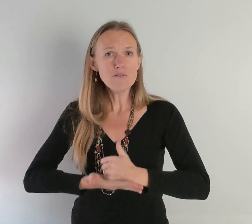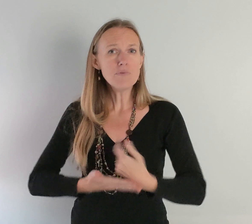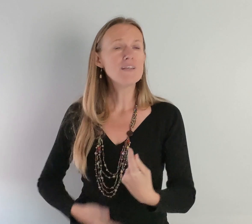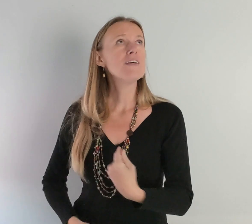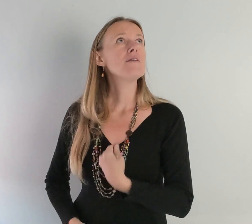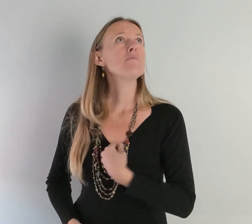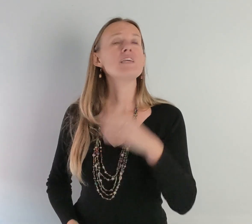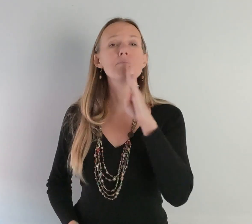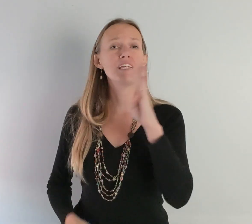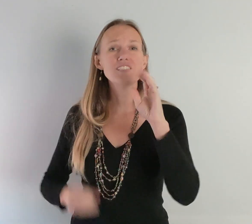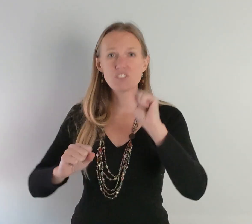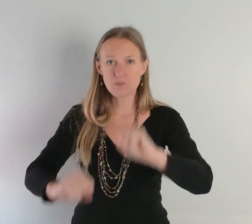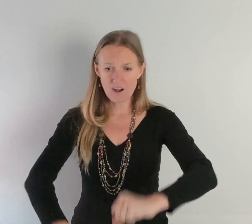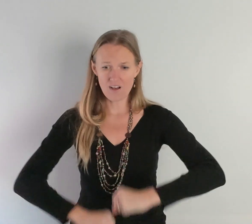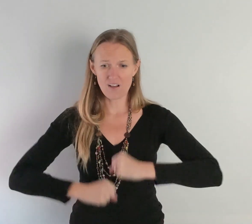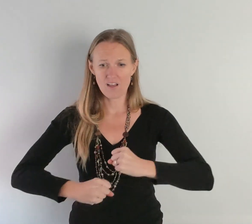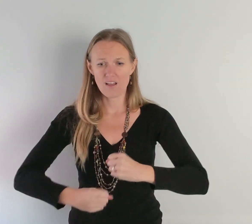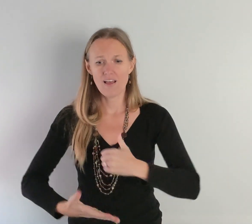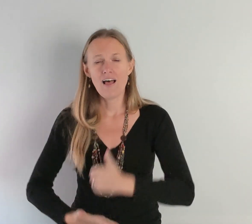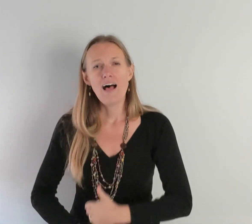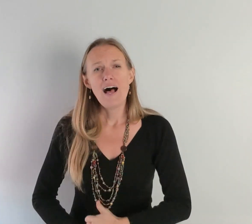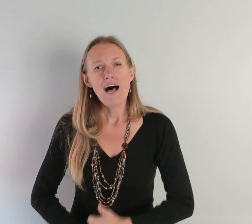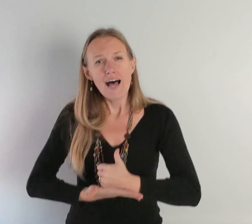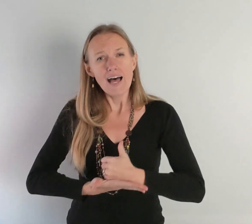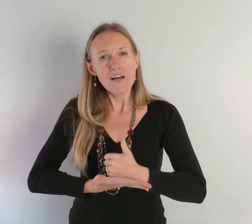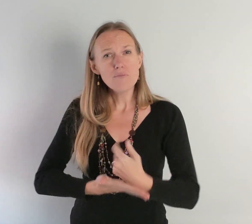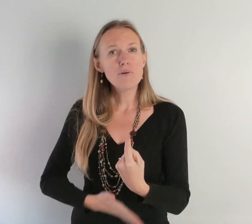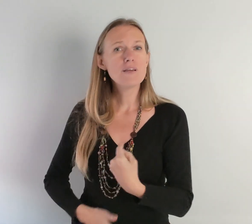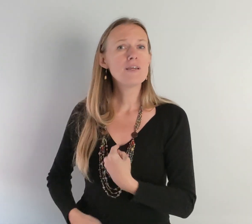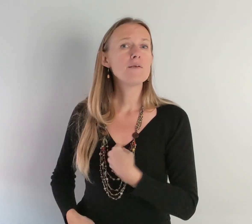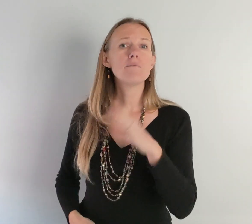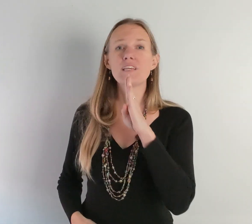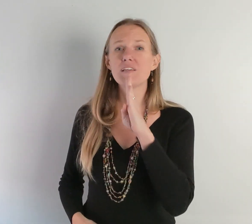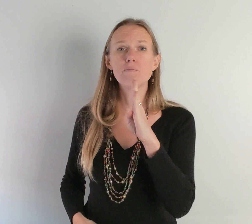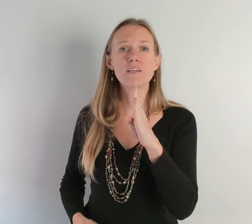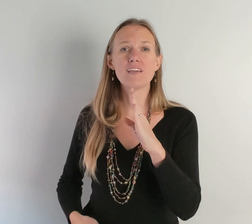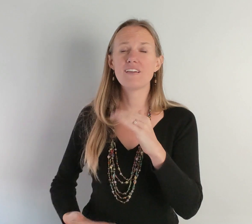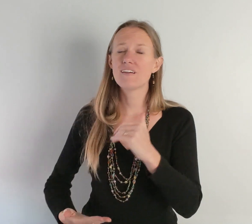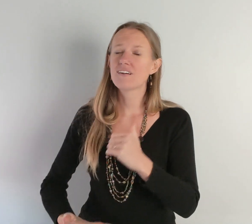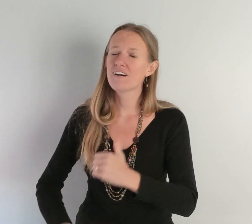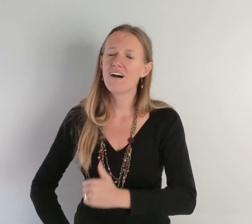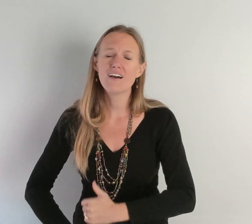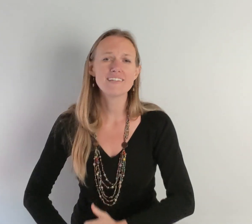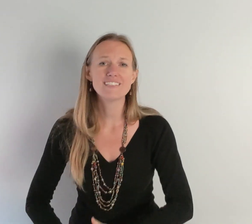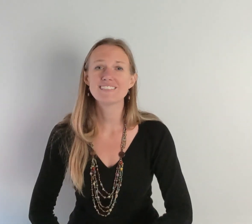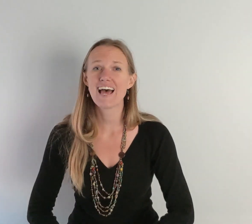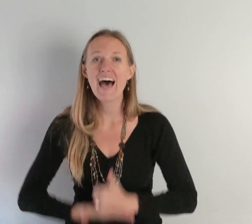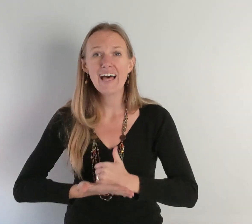help me be strong. Help me be, God, just